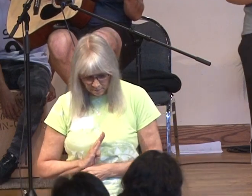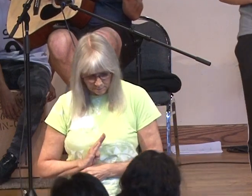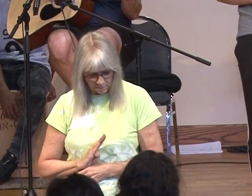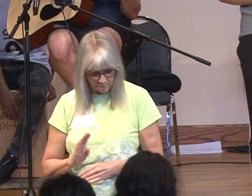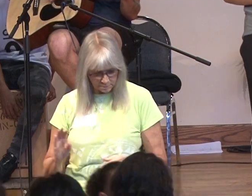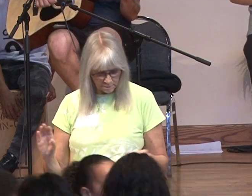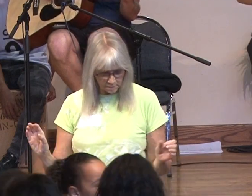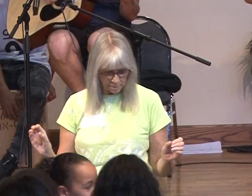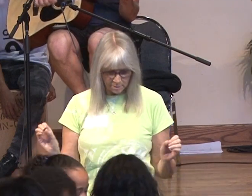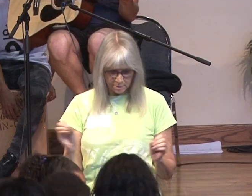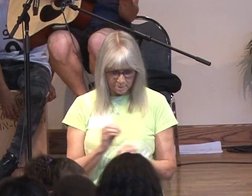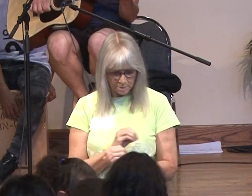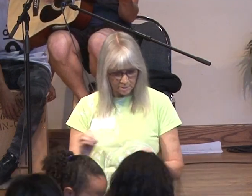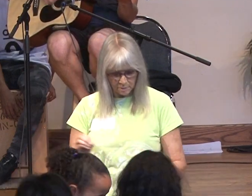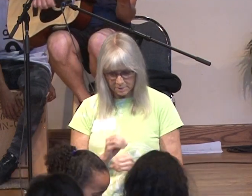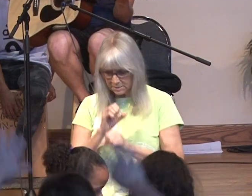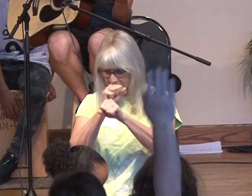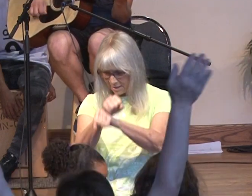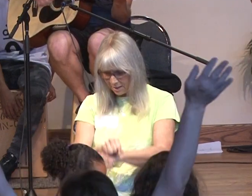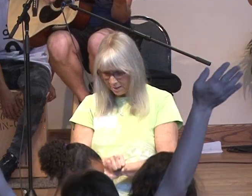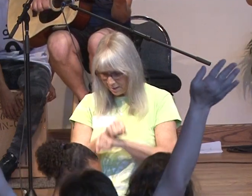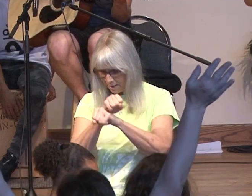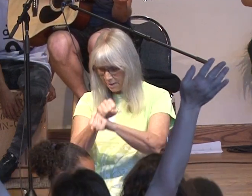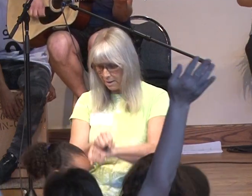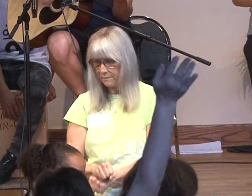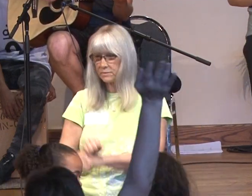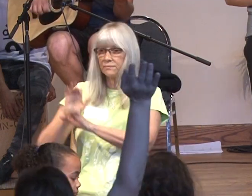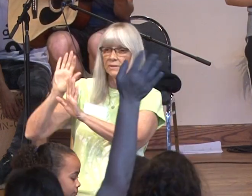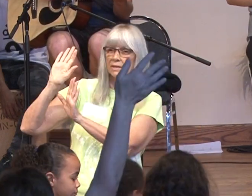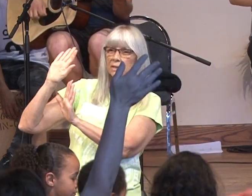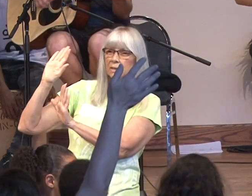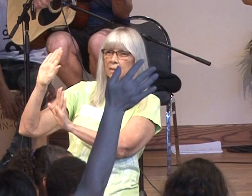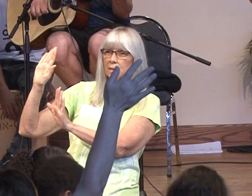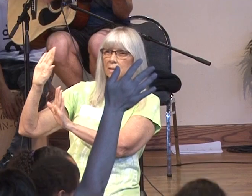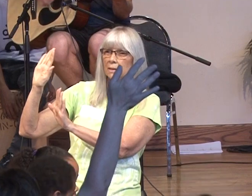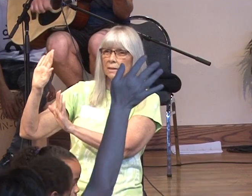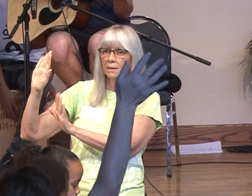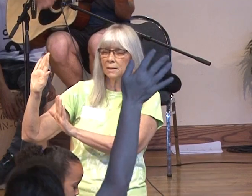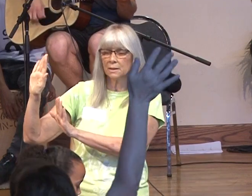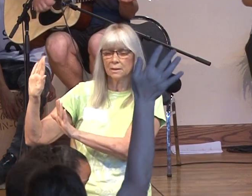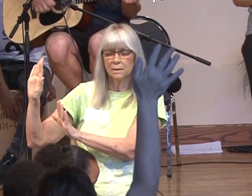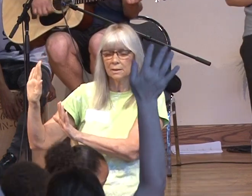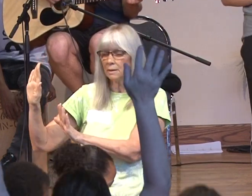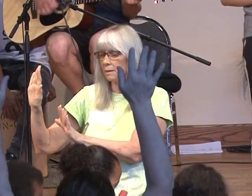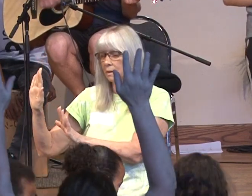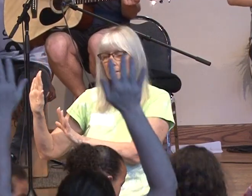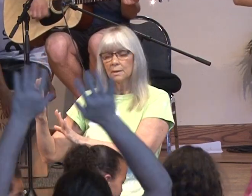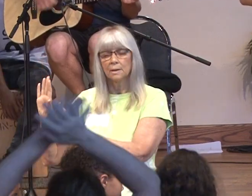God, and I'm no longer a slave to